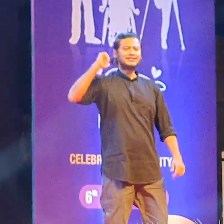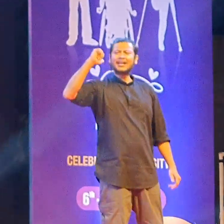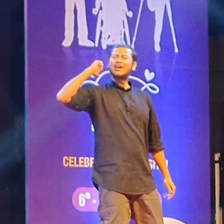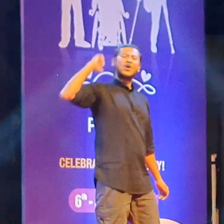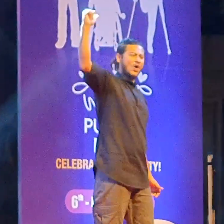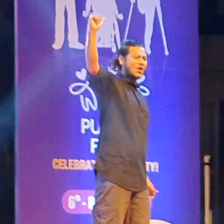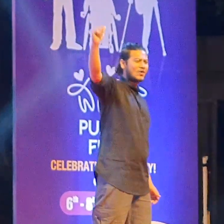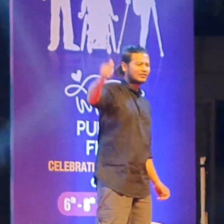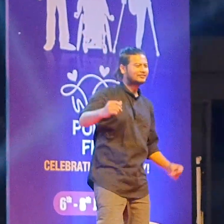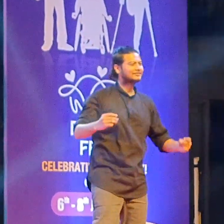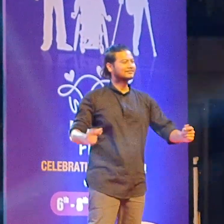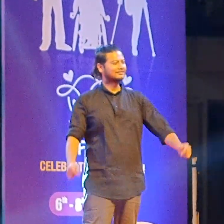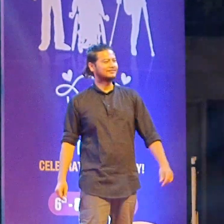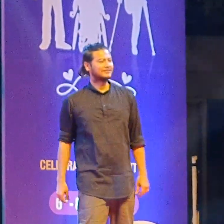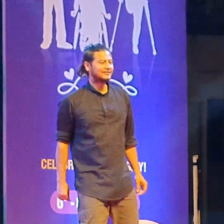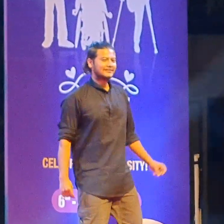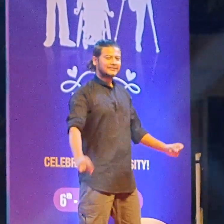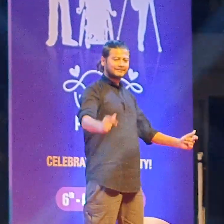jai ho.